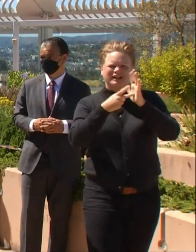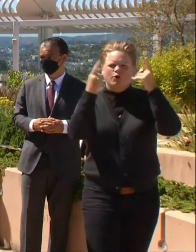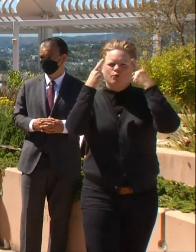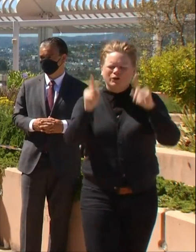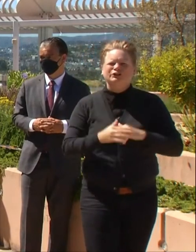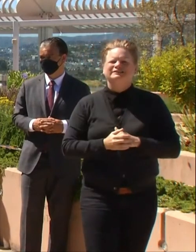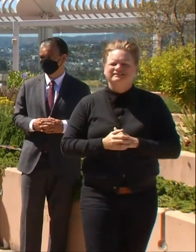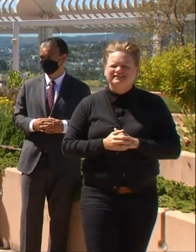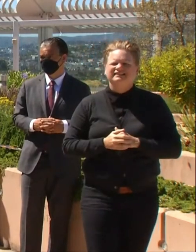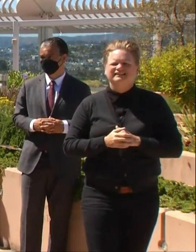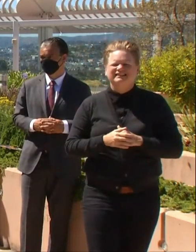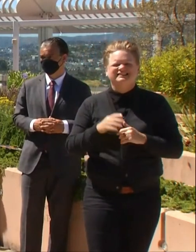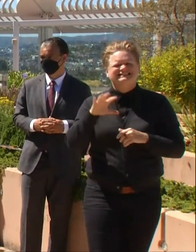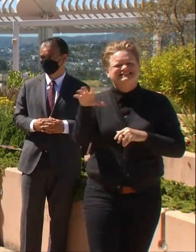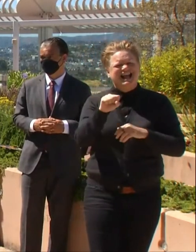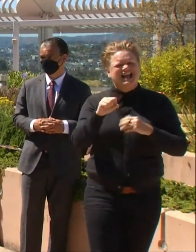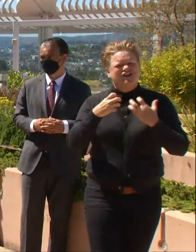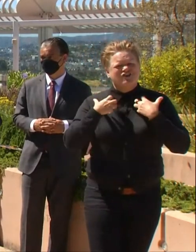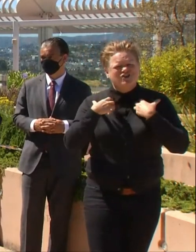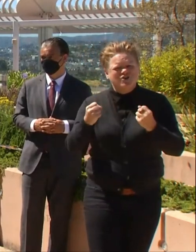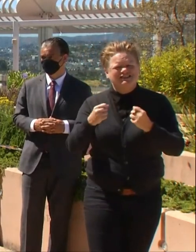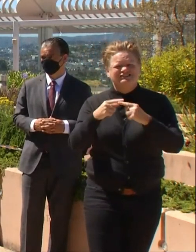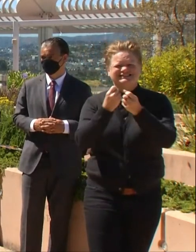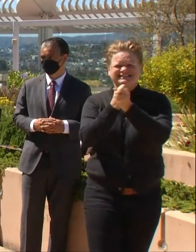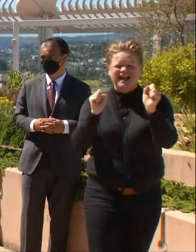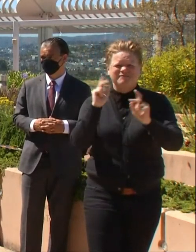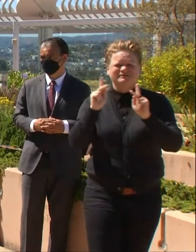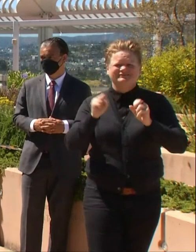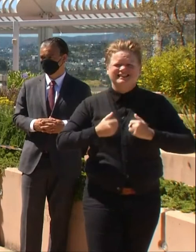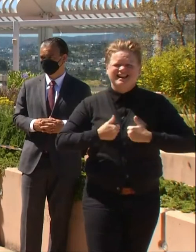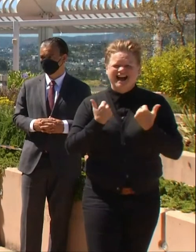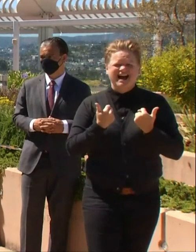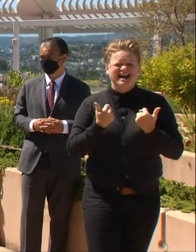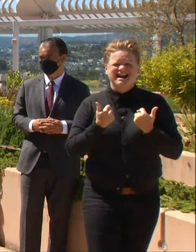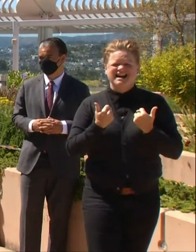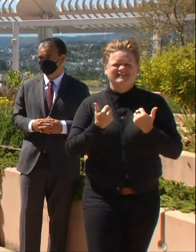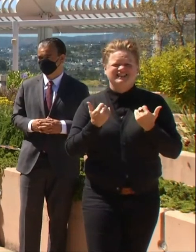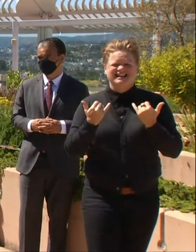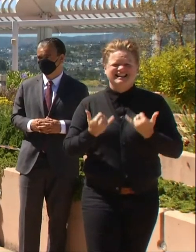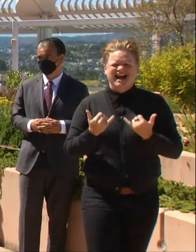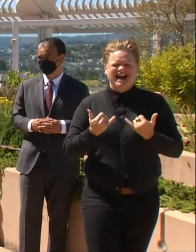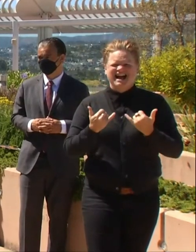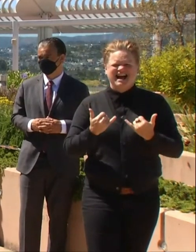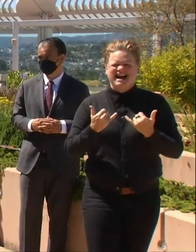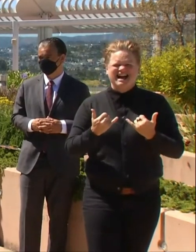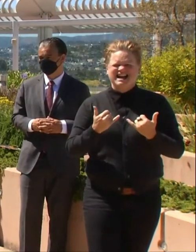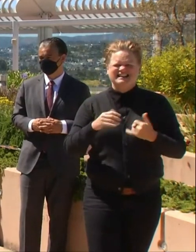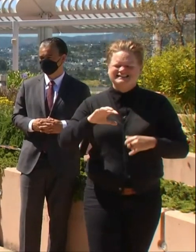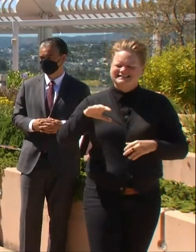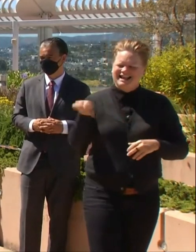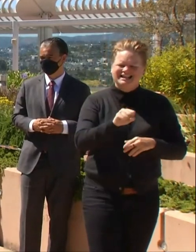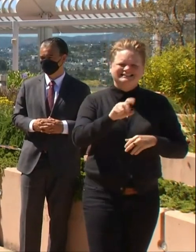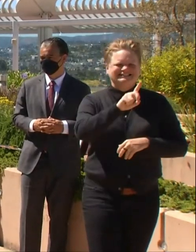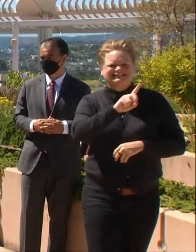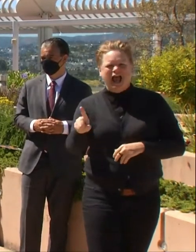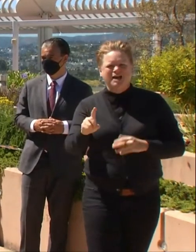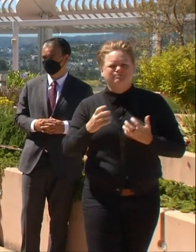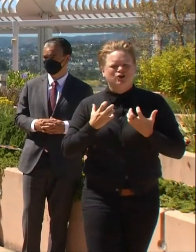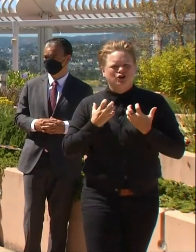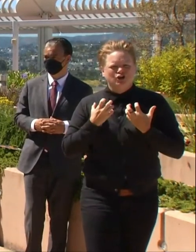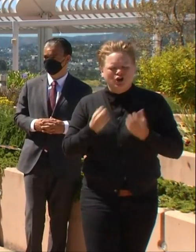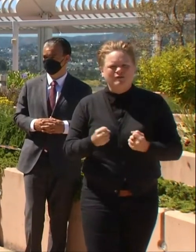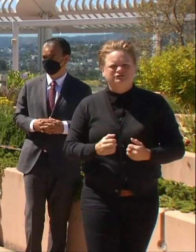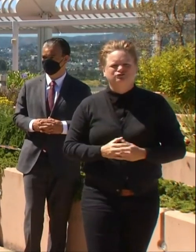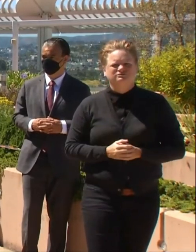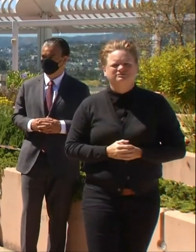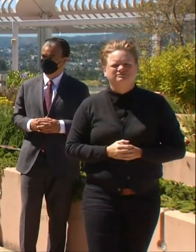lives, but in this day and age, it seems like it takes some damn courage. But you don't see that in Washington, D.C. today. And so